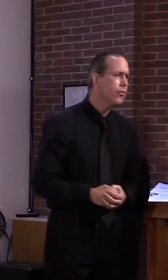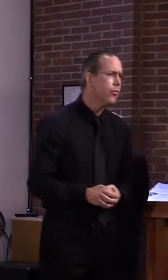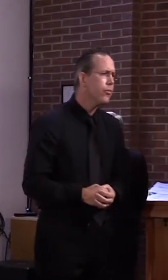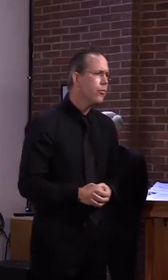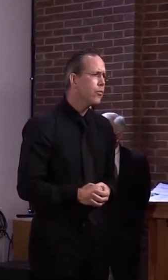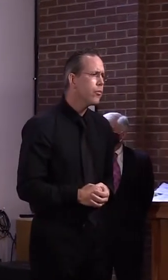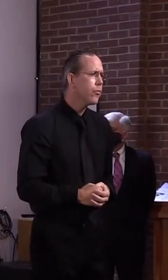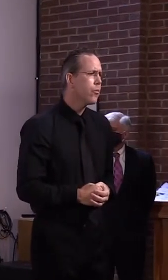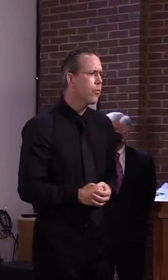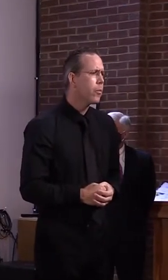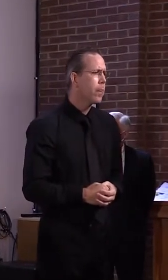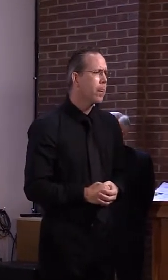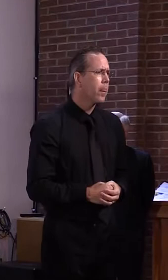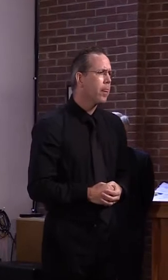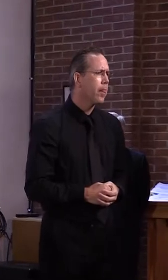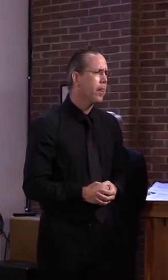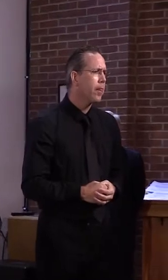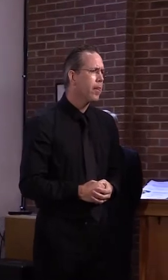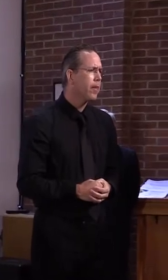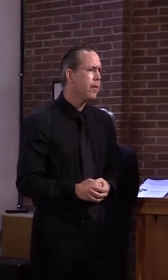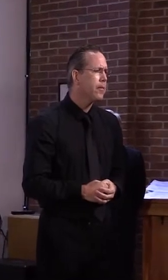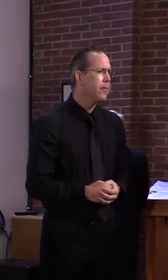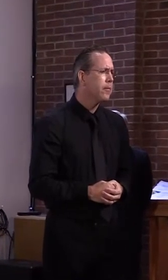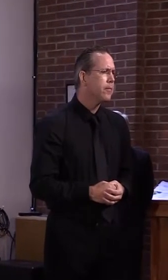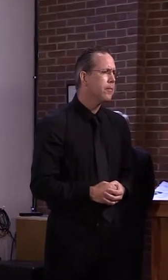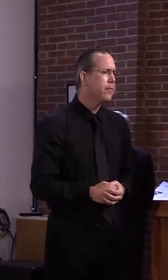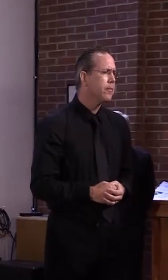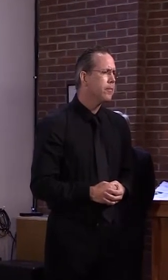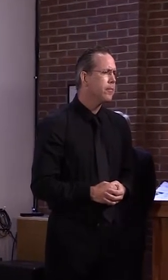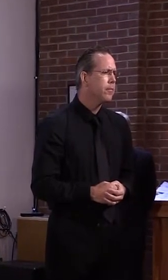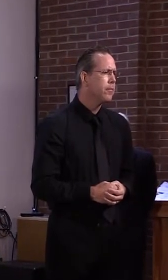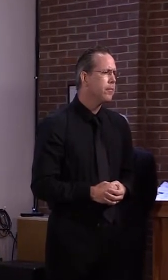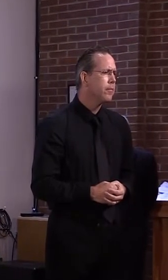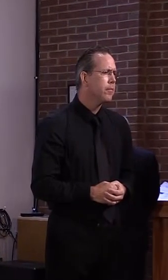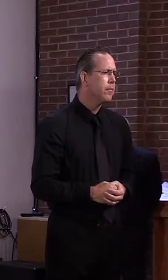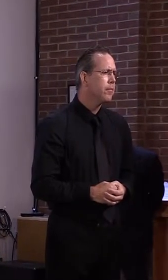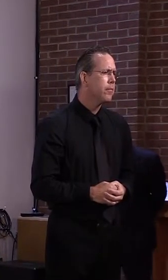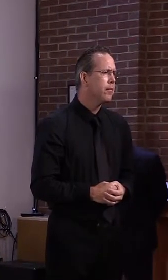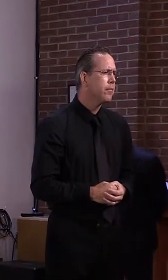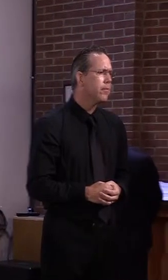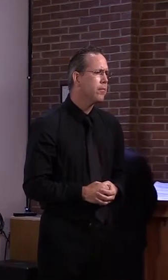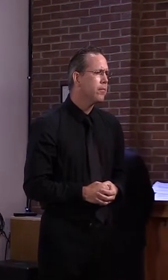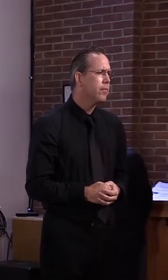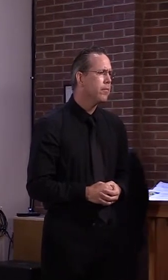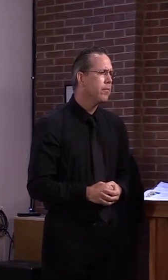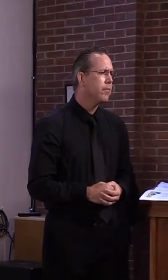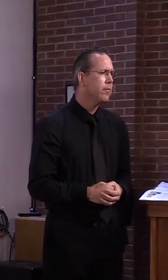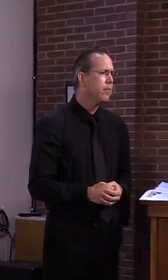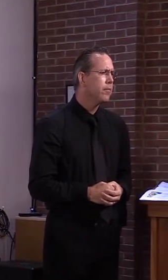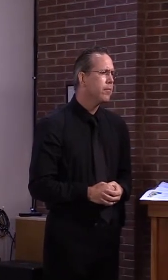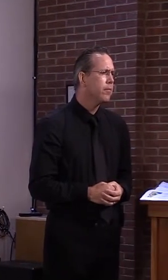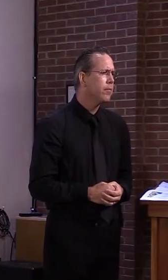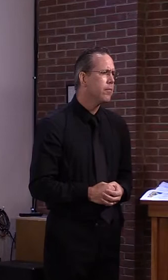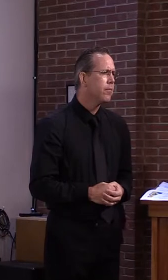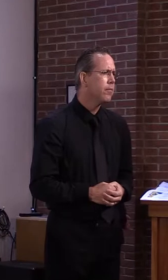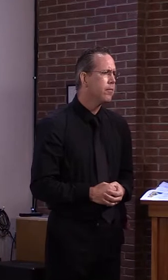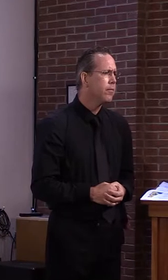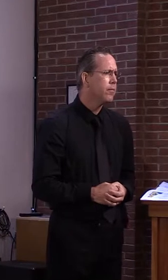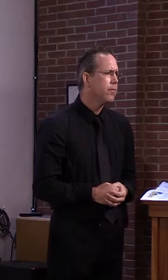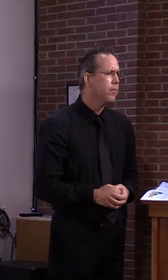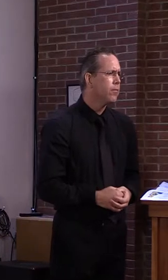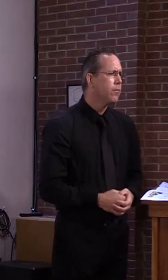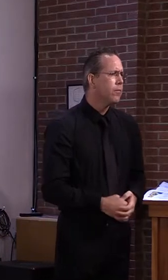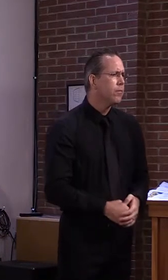We're on track to lose twice as many people in Vermont to opiates as to COVID. Has the Department of